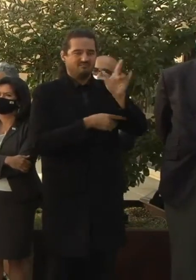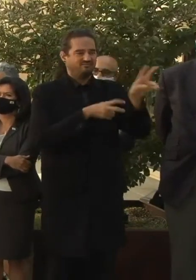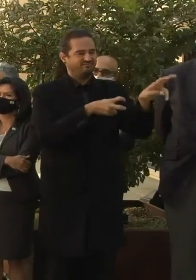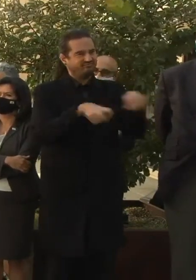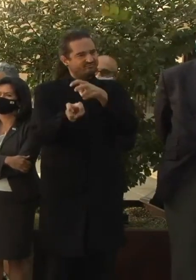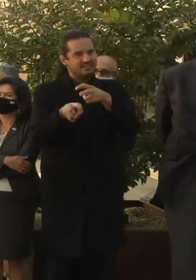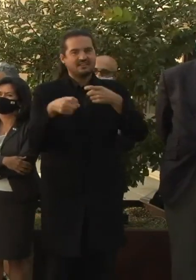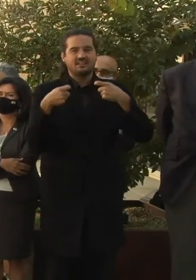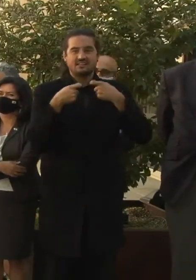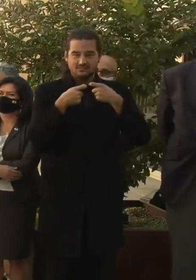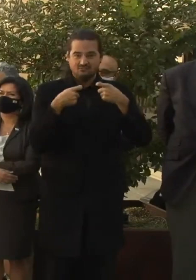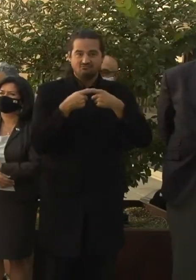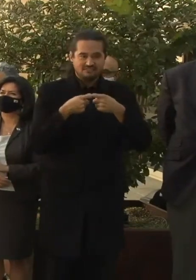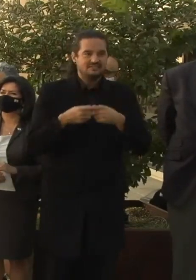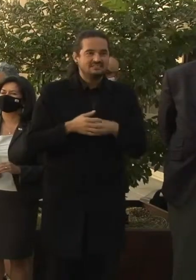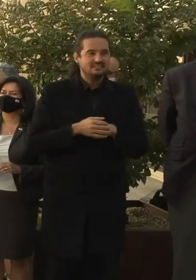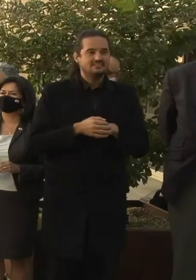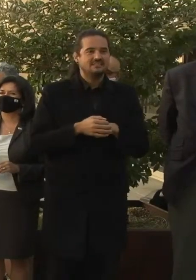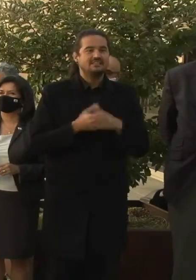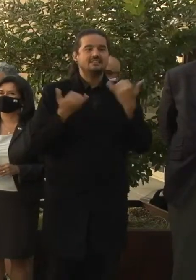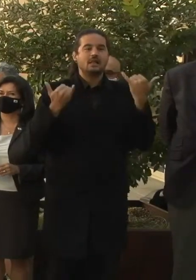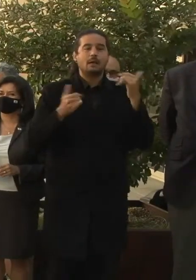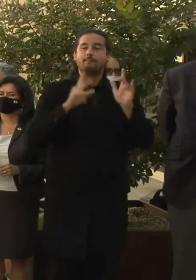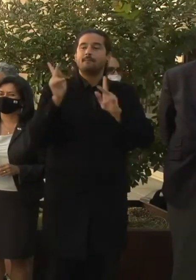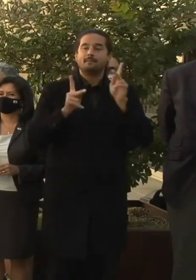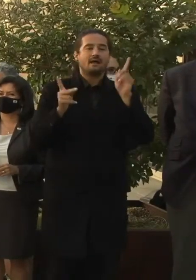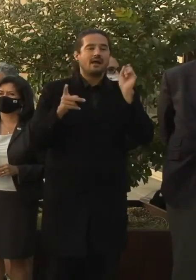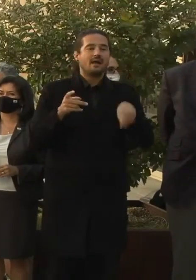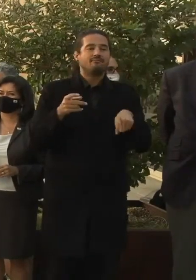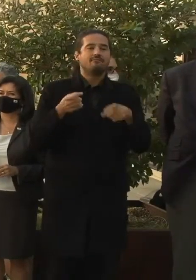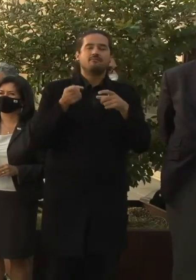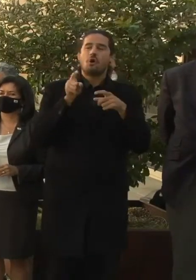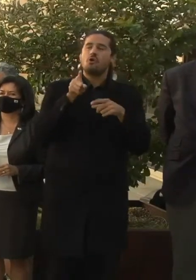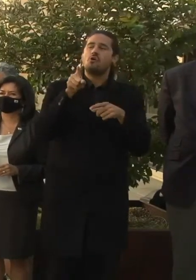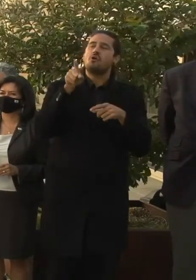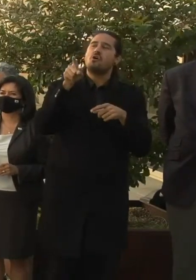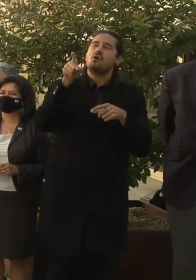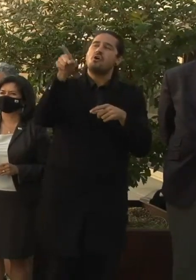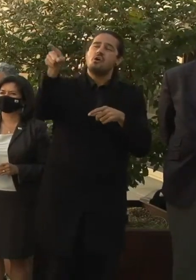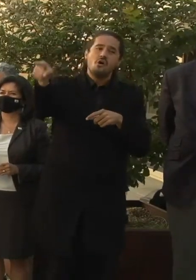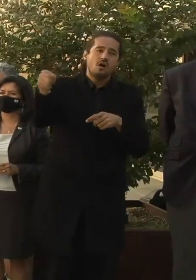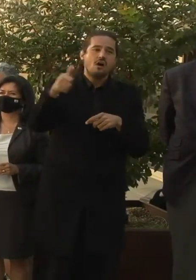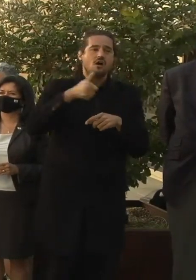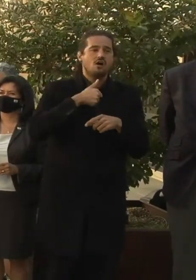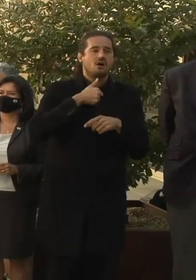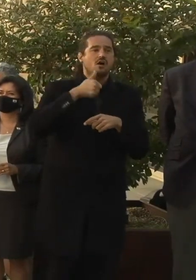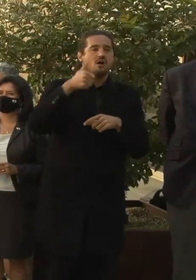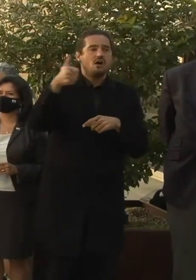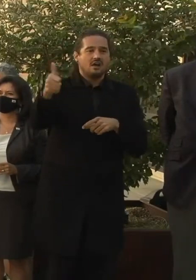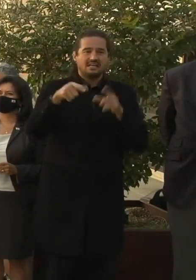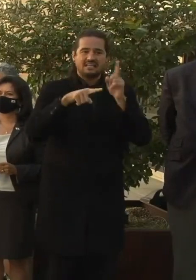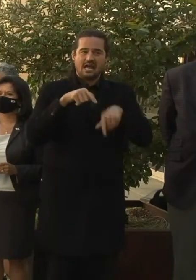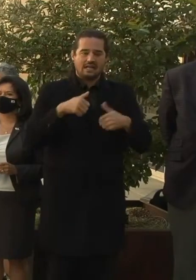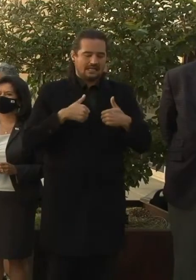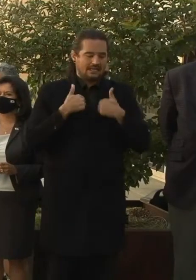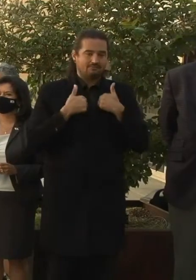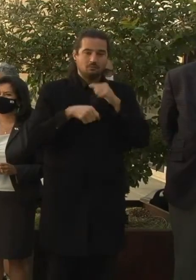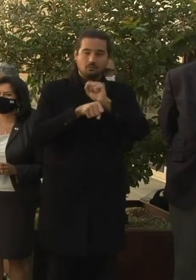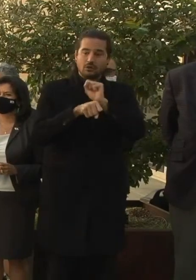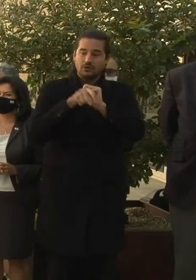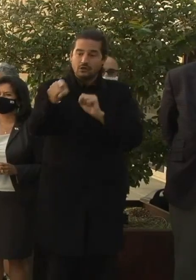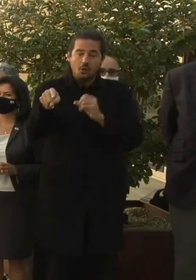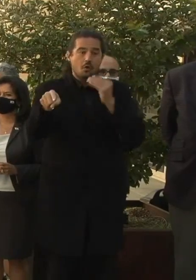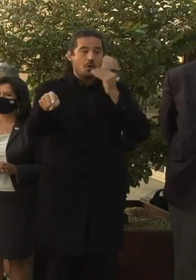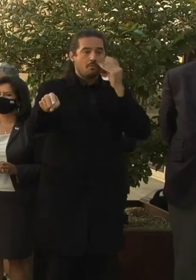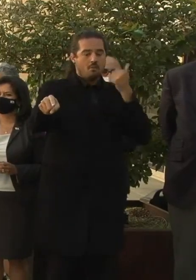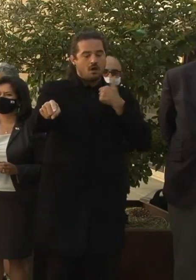drive a long way, so if they can't live near where they work or where they go to school or where their services